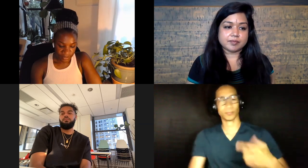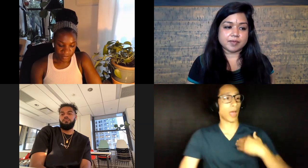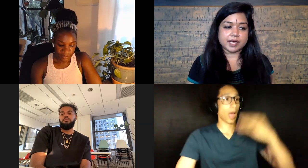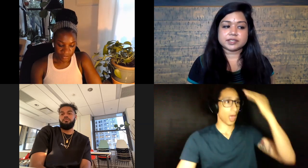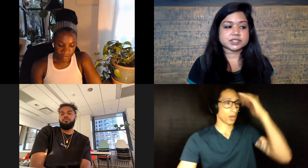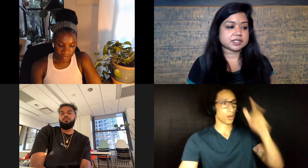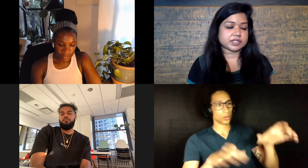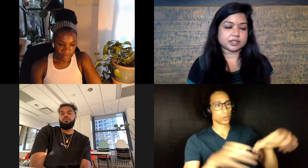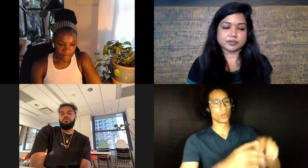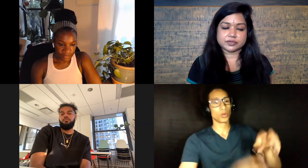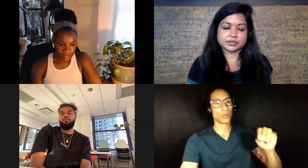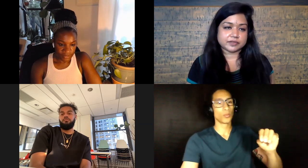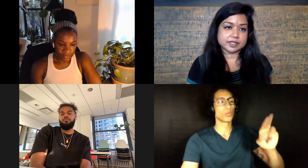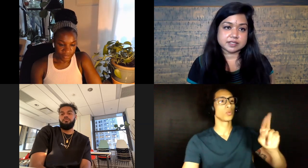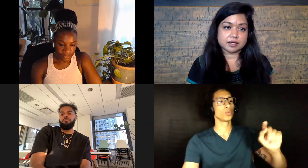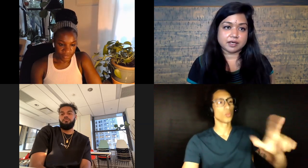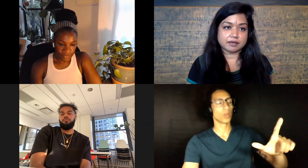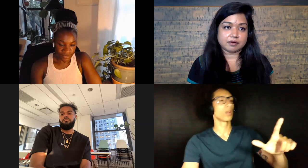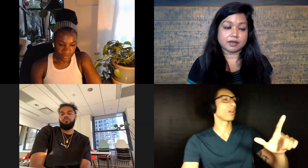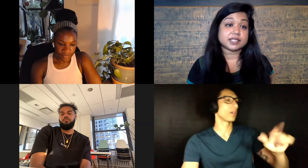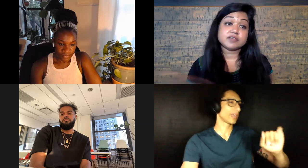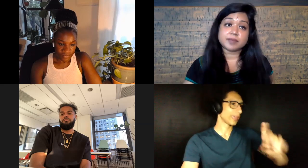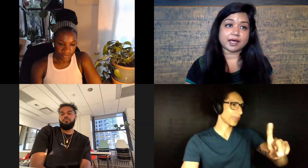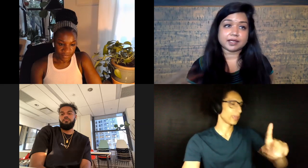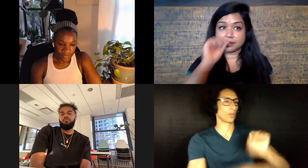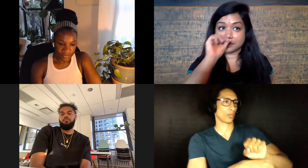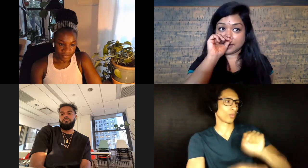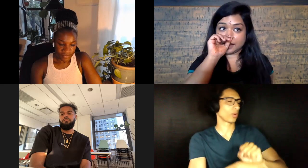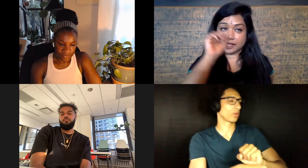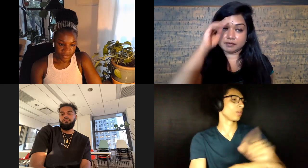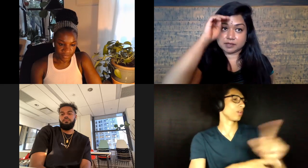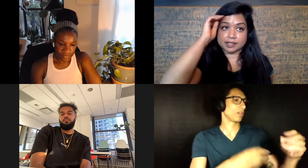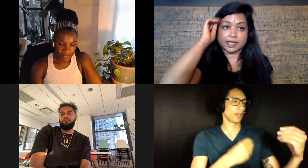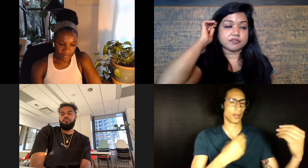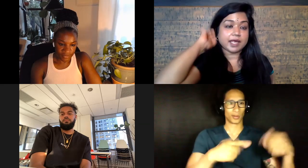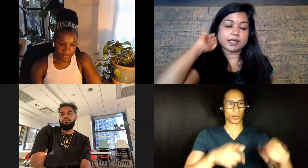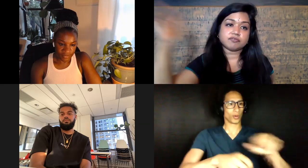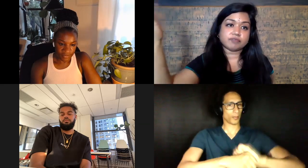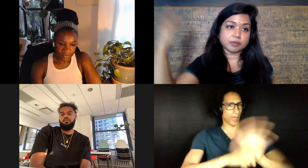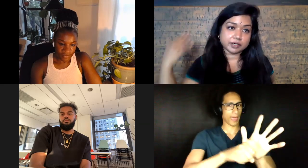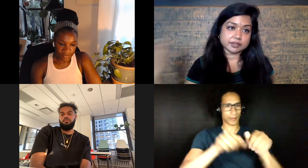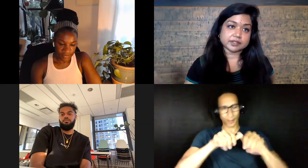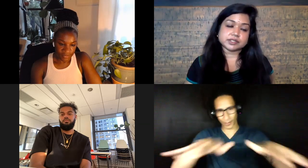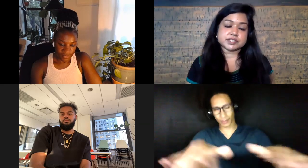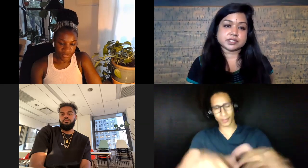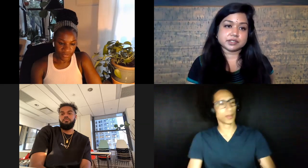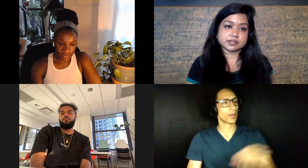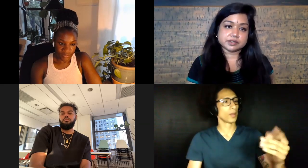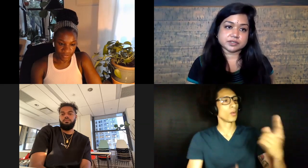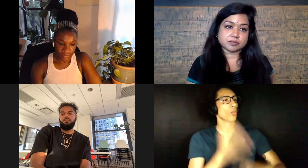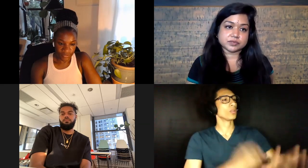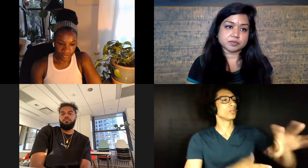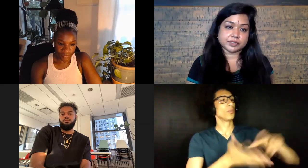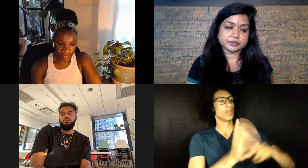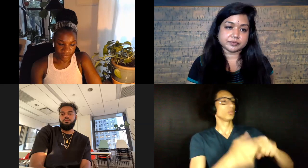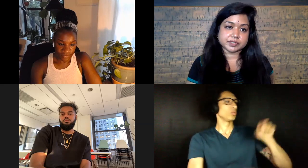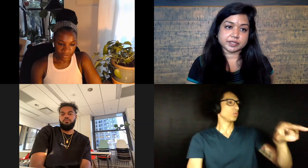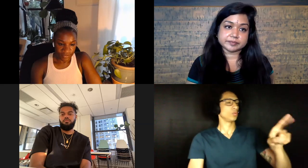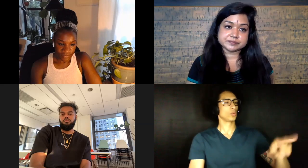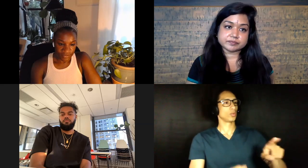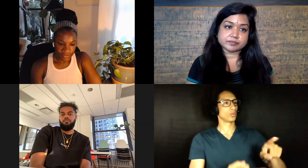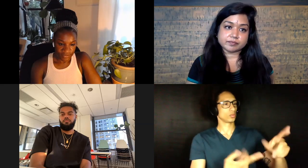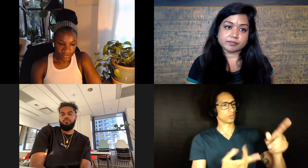right. Awareness and like Oh, willingness to learn. Yeah, yeah. yeah, I hope that makes sense. You know what I mean? No, Like, totally. Yeah. yeah, And